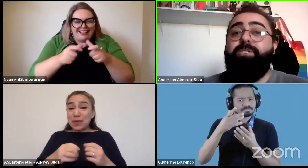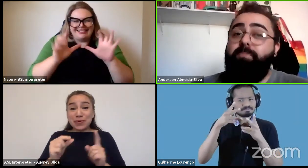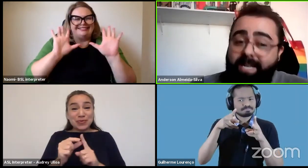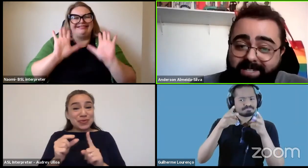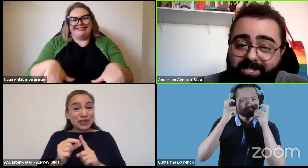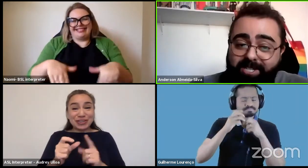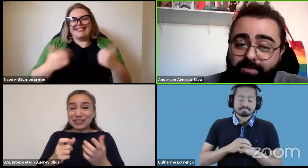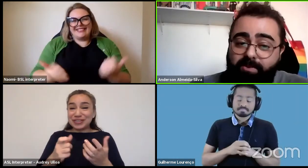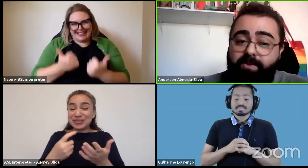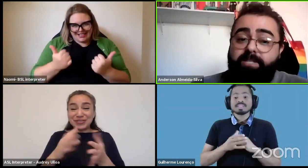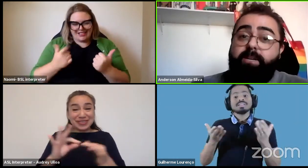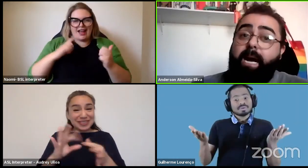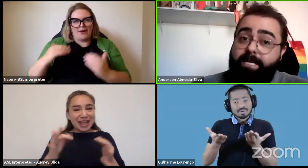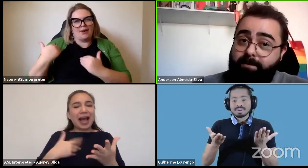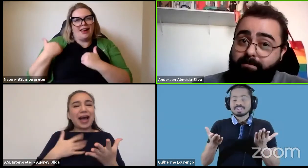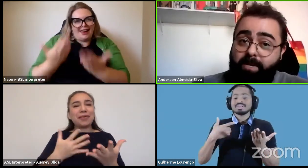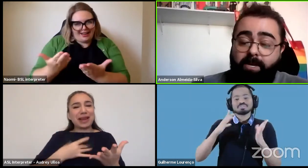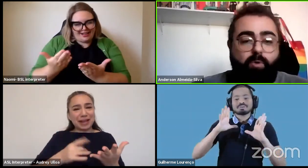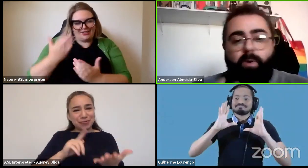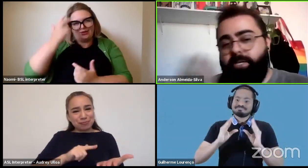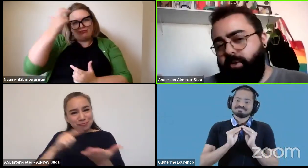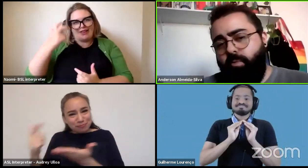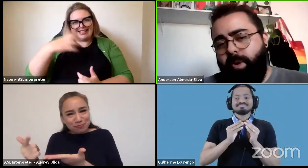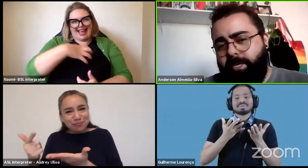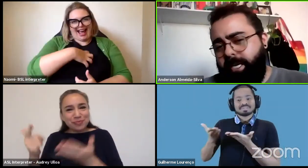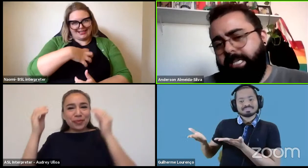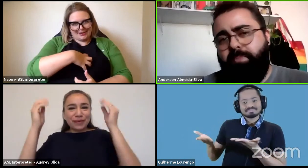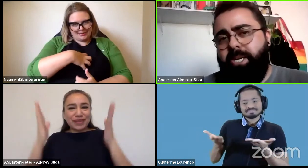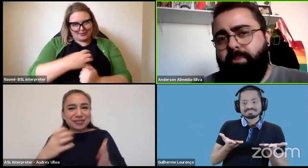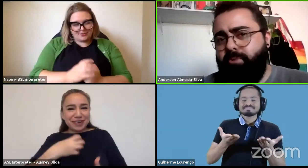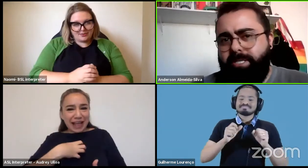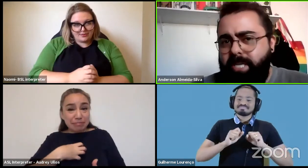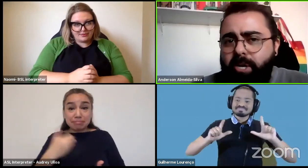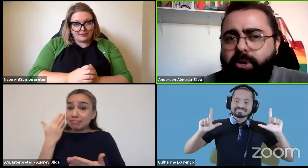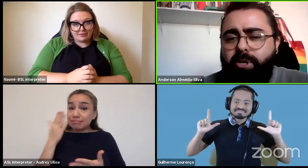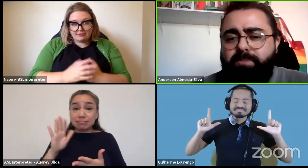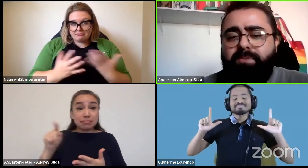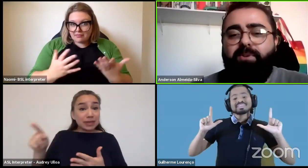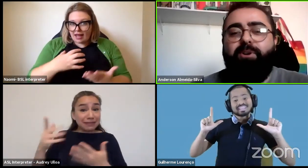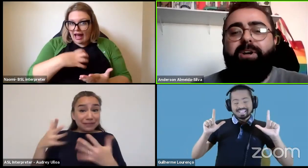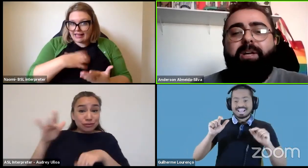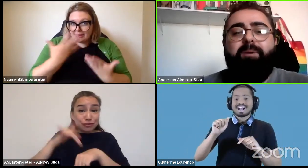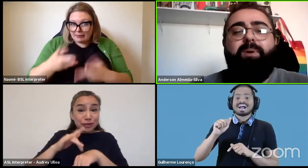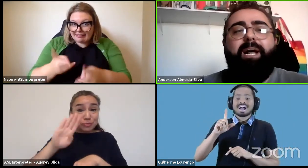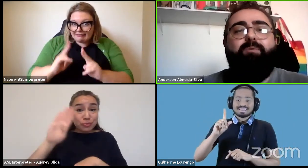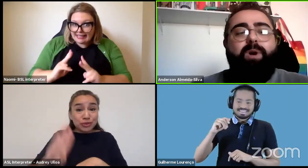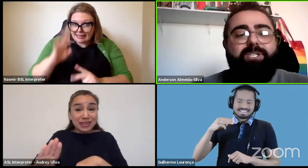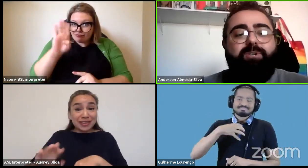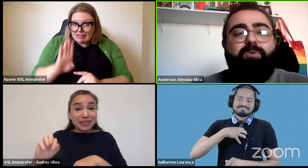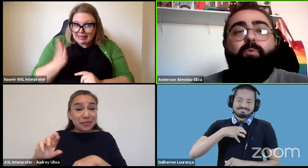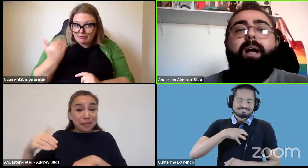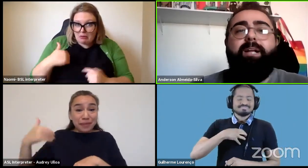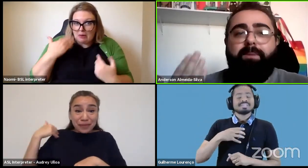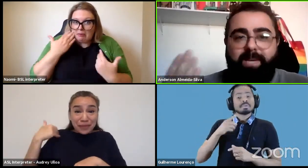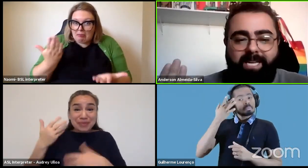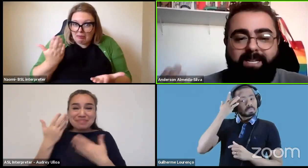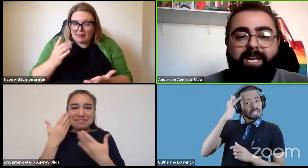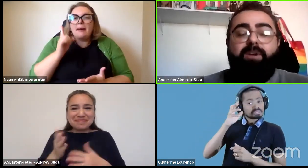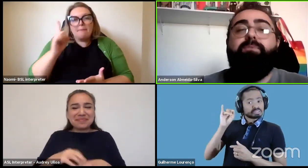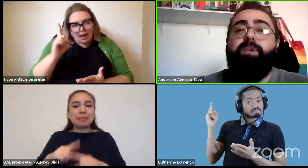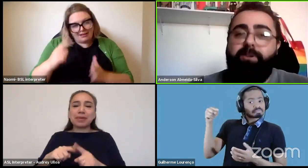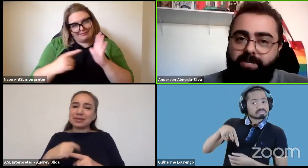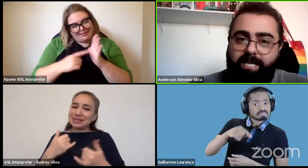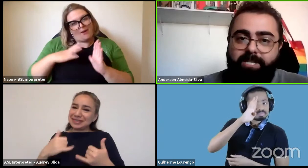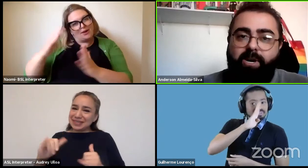I want to pass the turn to Professor Adam, who I don't know whether he has been in Brazil or not before, but I want to welcome